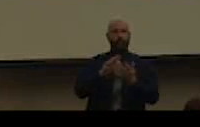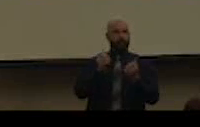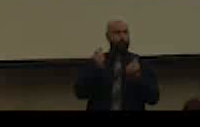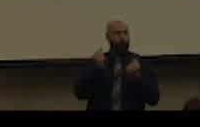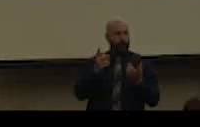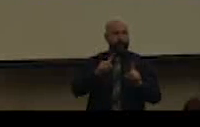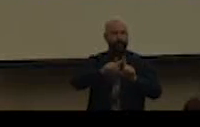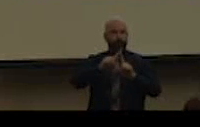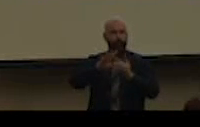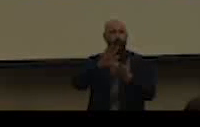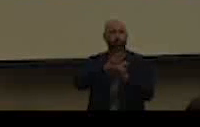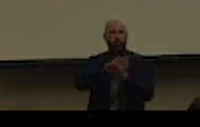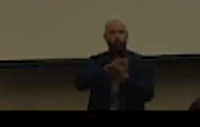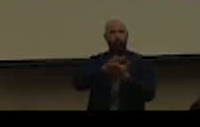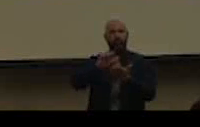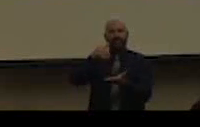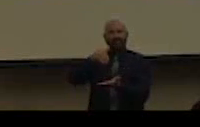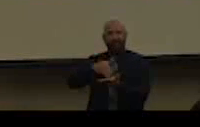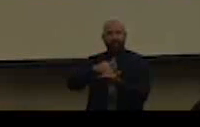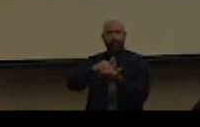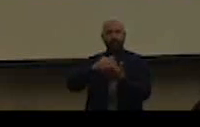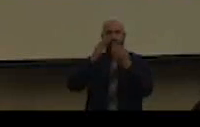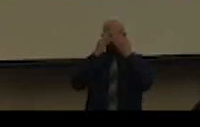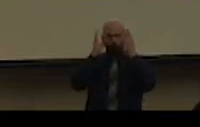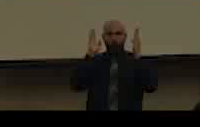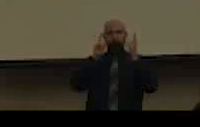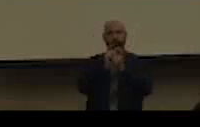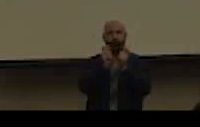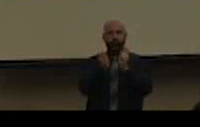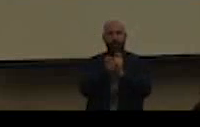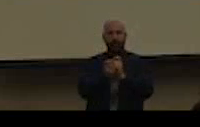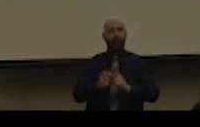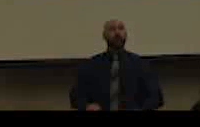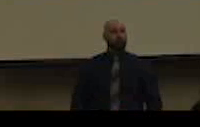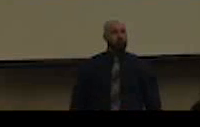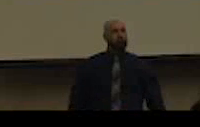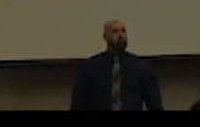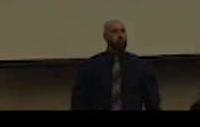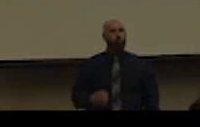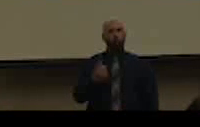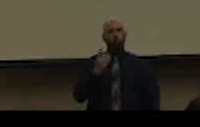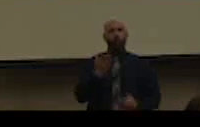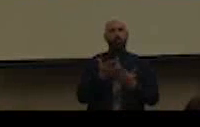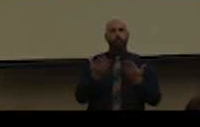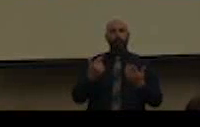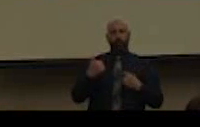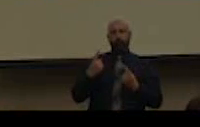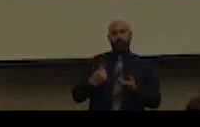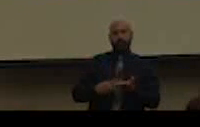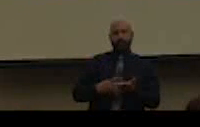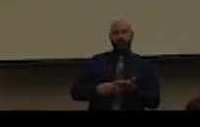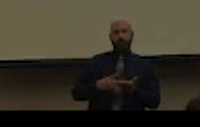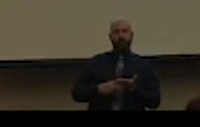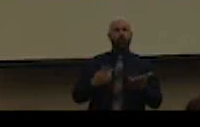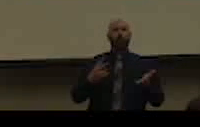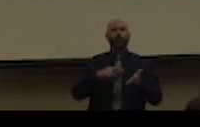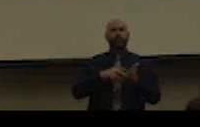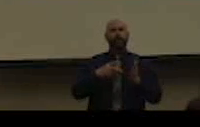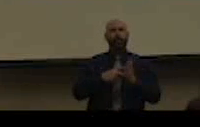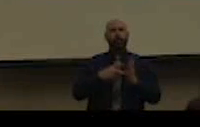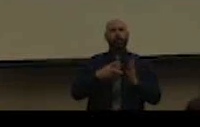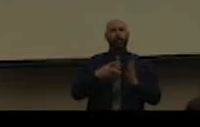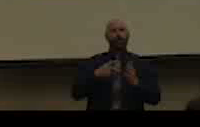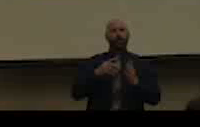need to change or what have you. And so one of the things we're thinking about is, what does that mean in work that can be